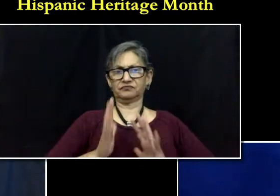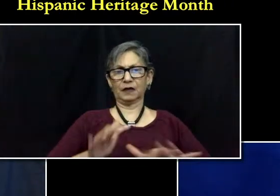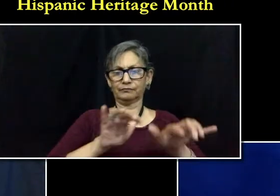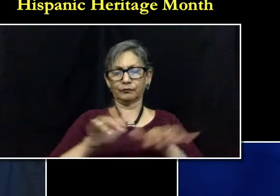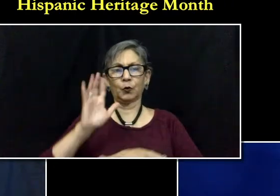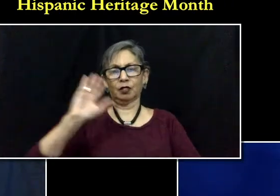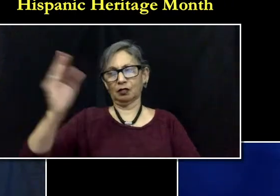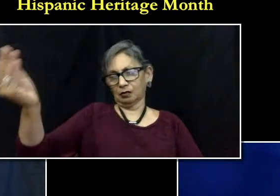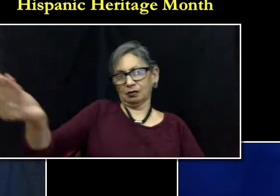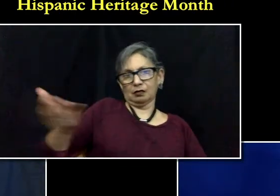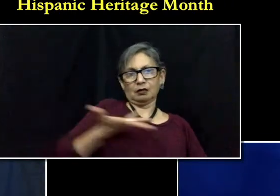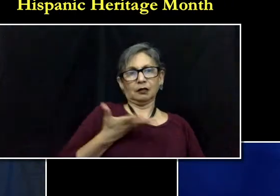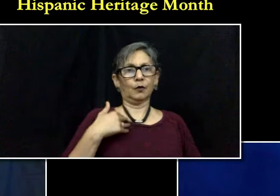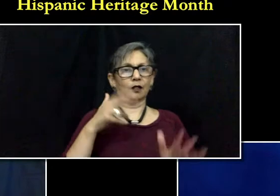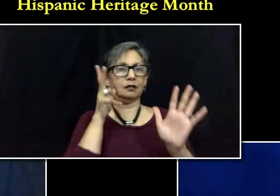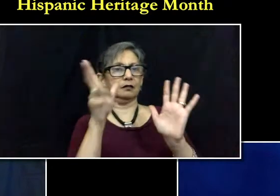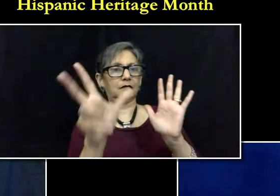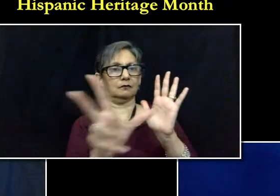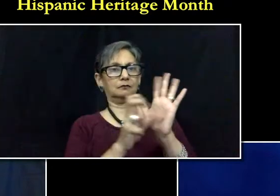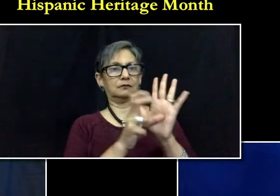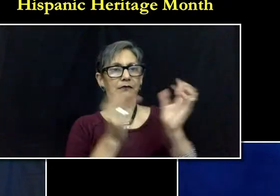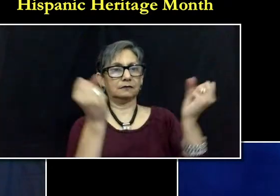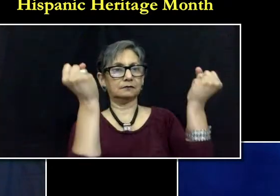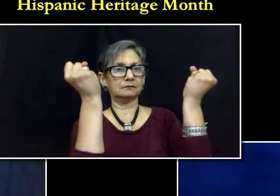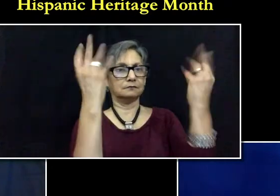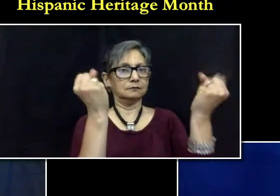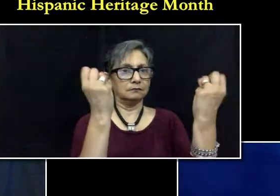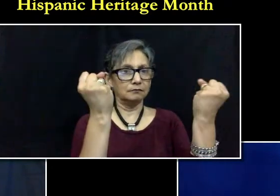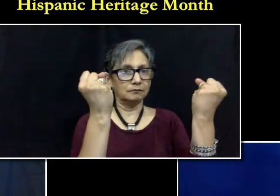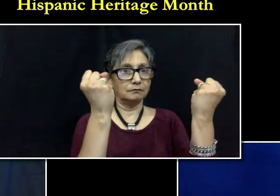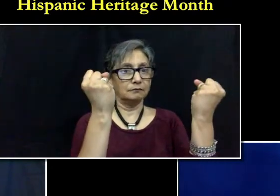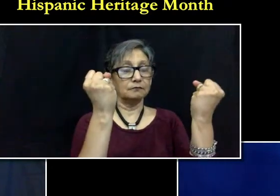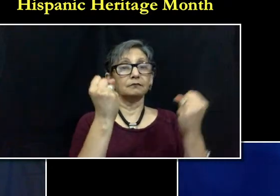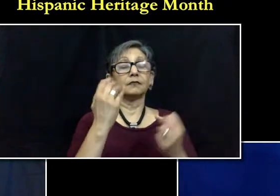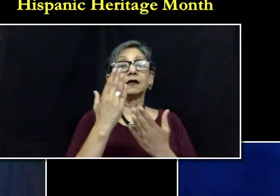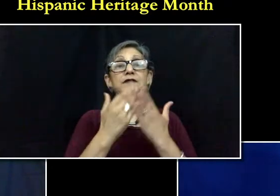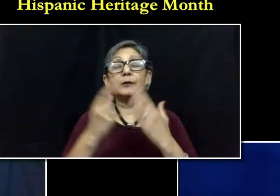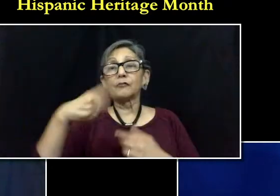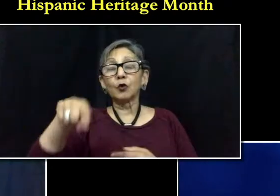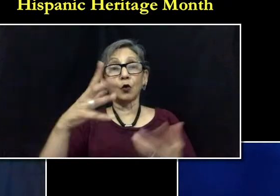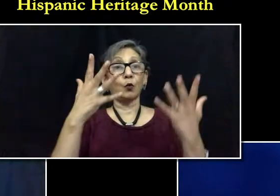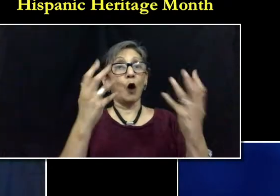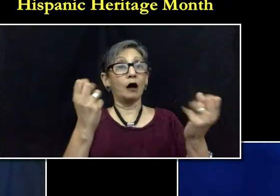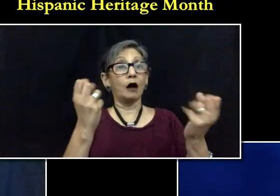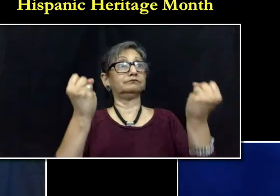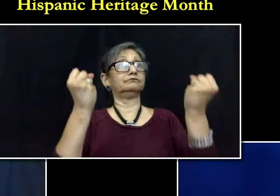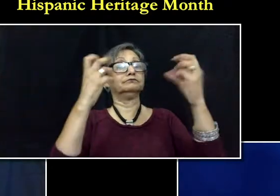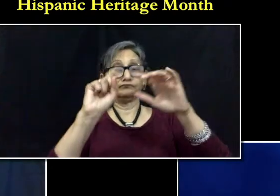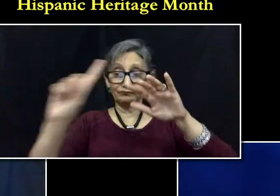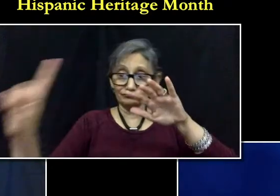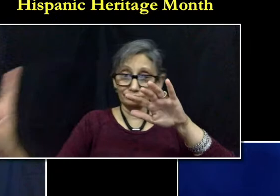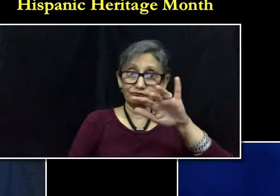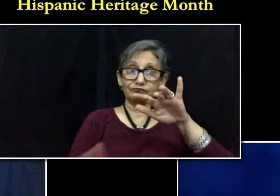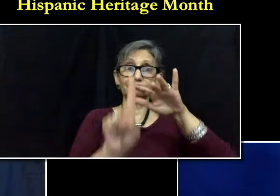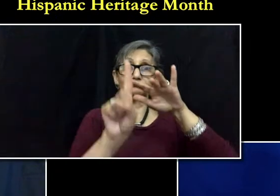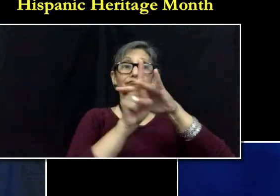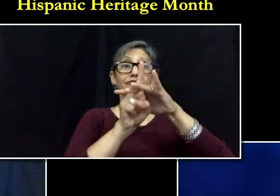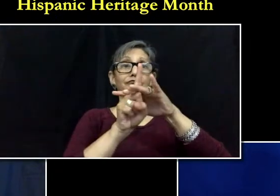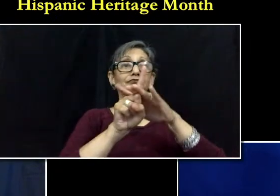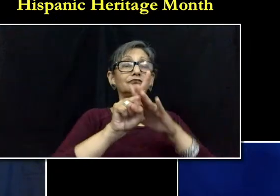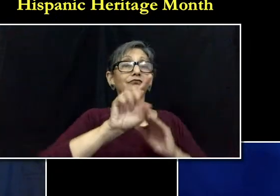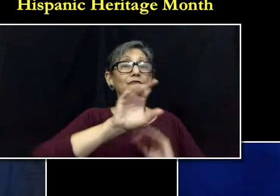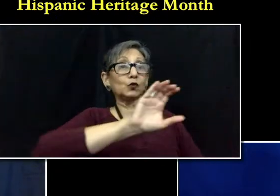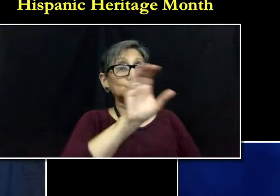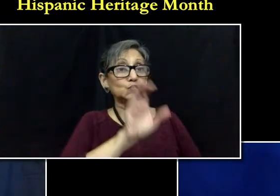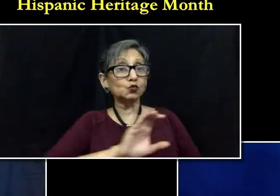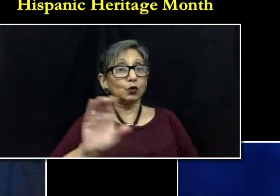the opportunity for you guys to go do a Q&A session. Go ahead and give your questions in the chat, and I will sign